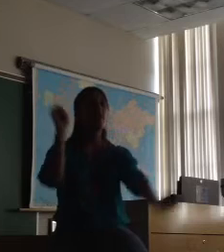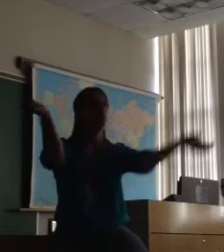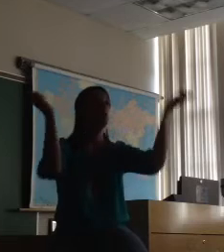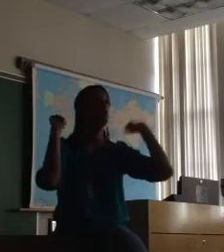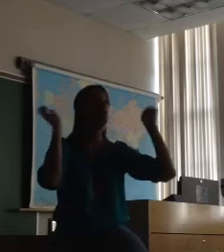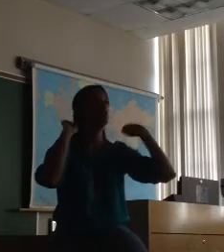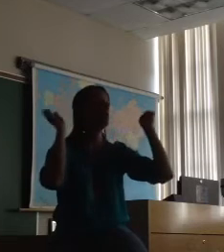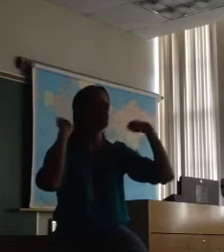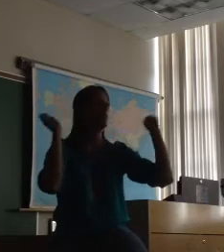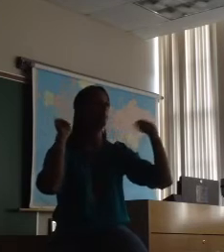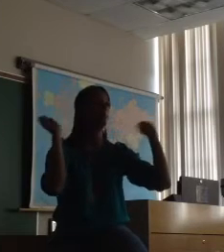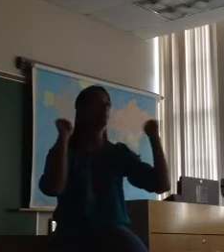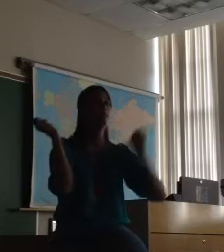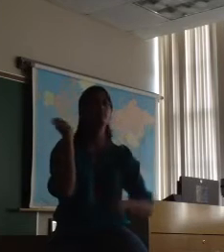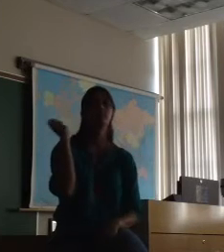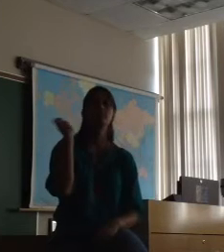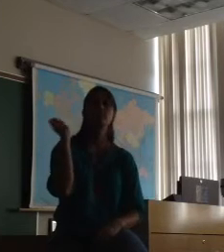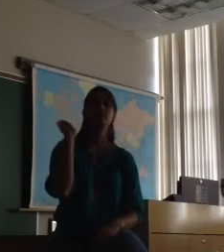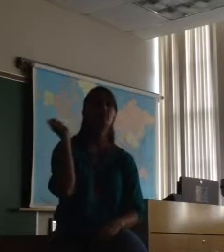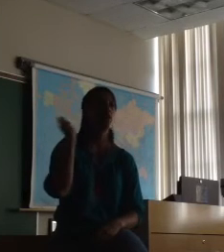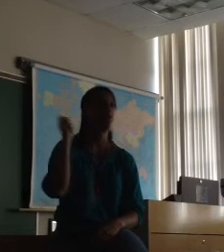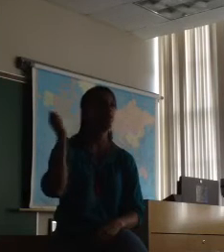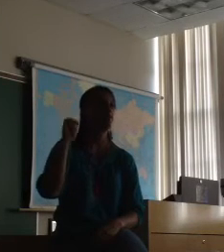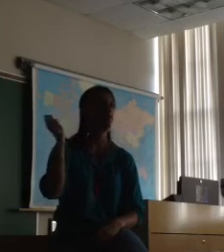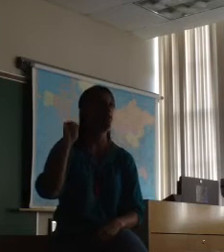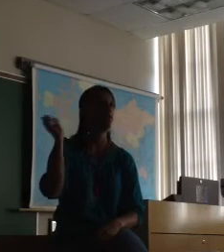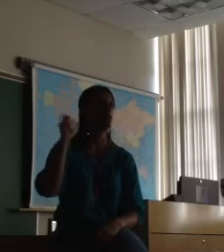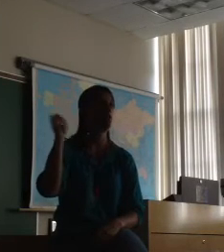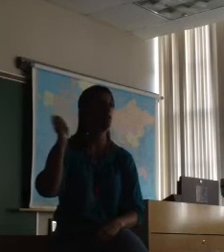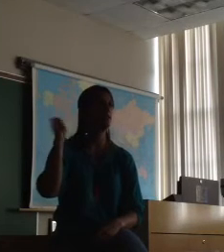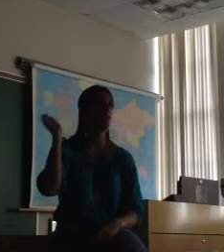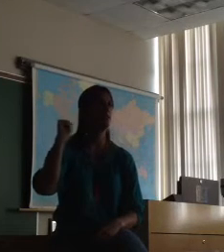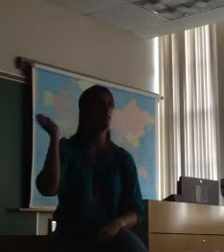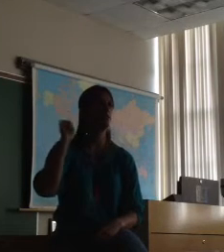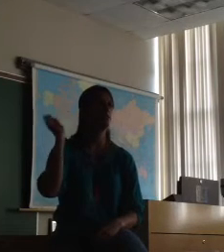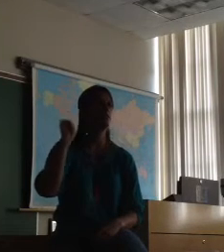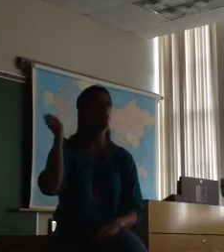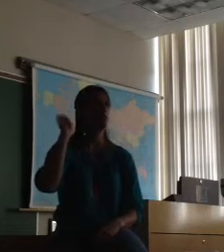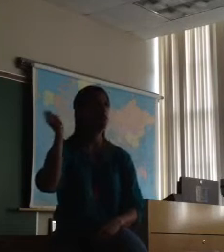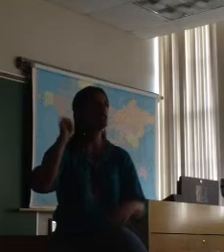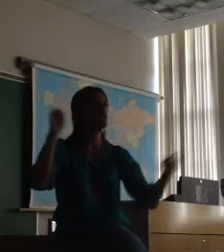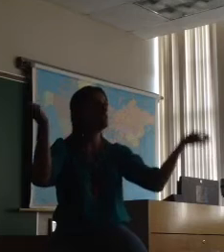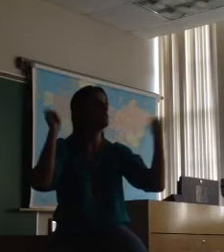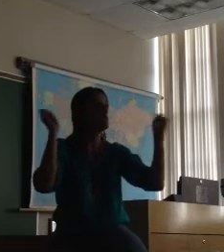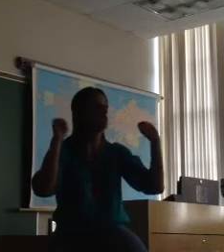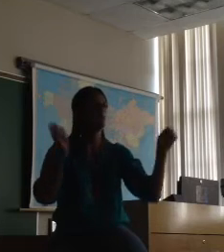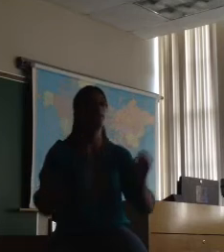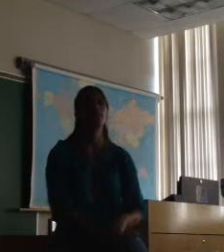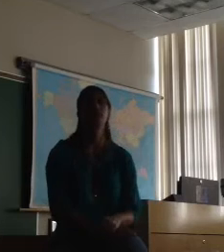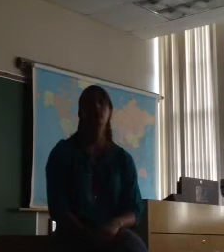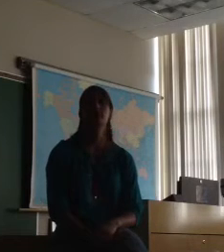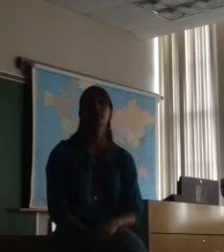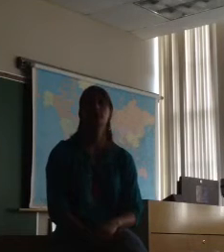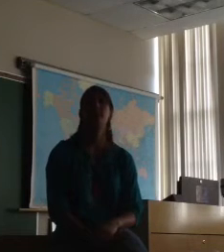You can do 2 or 1. Talked about this the other day. I think, Cheryl, you asked me. Yeah. Emergency, emergency. E hand. E